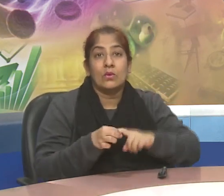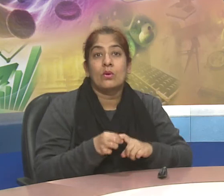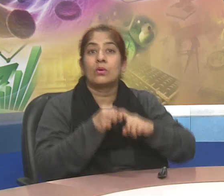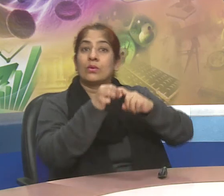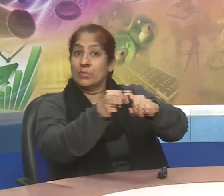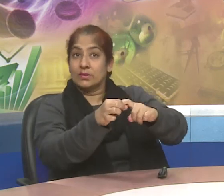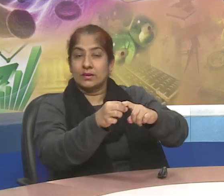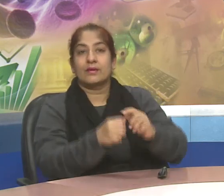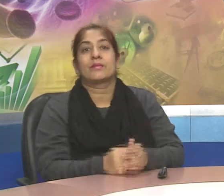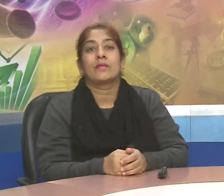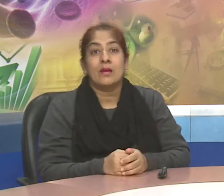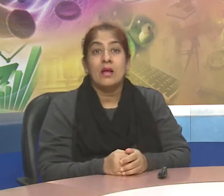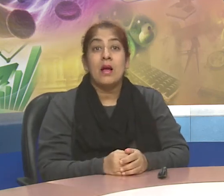Question number 23.